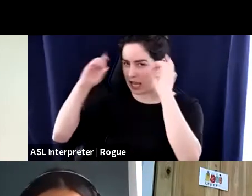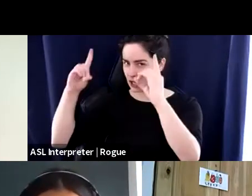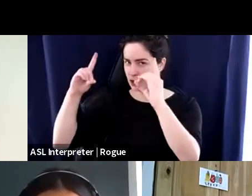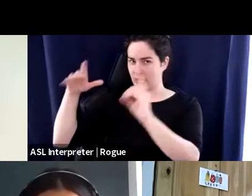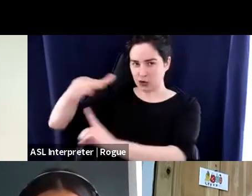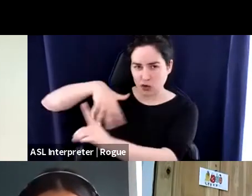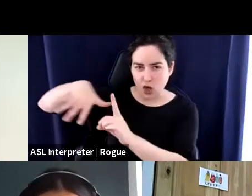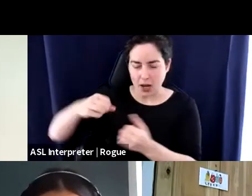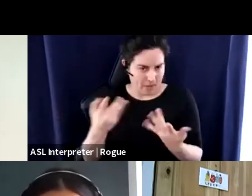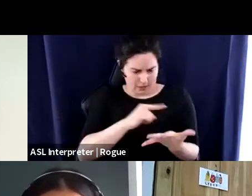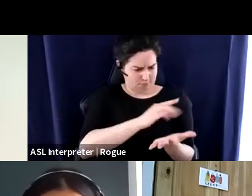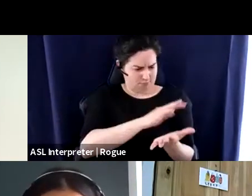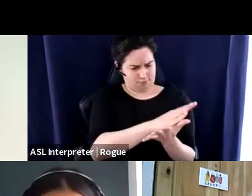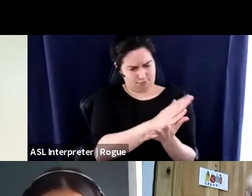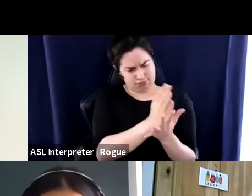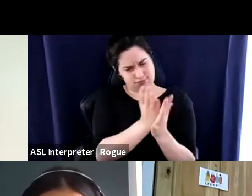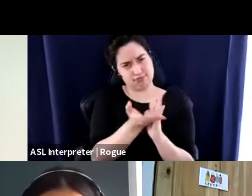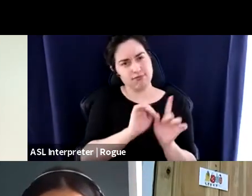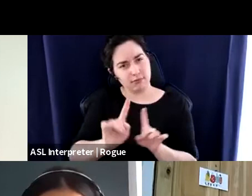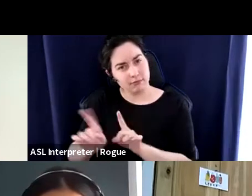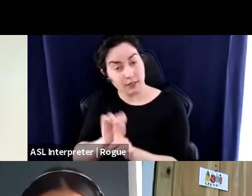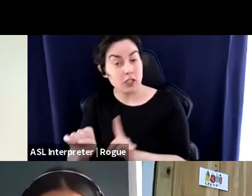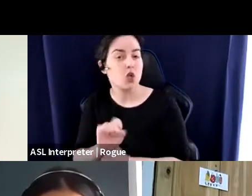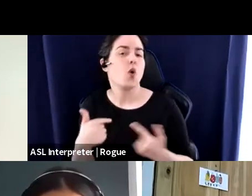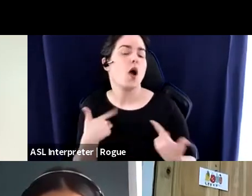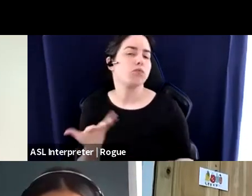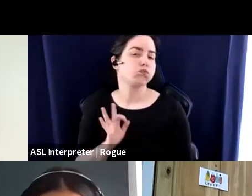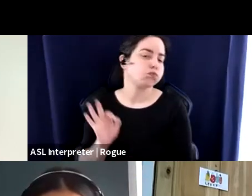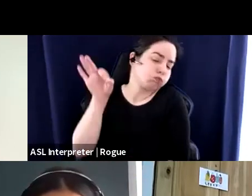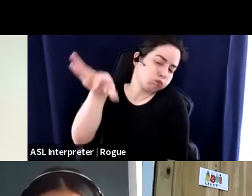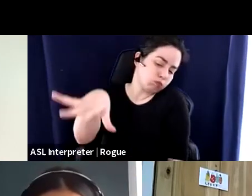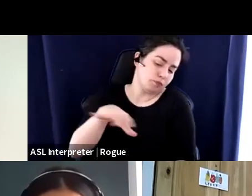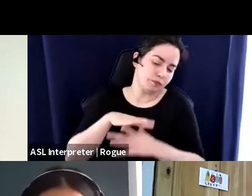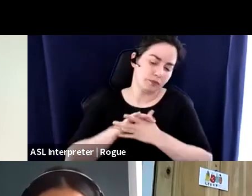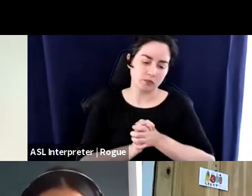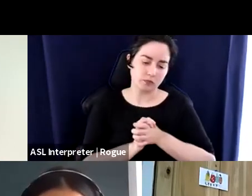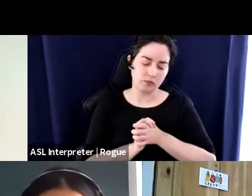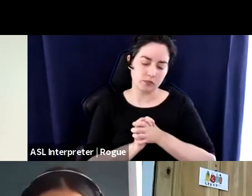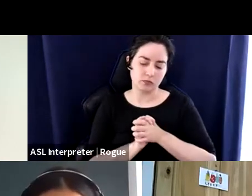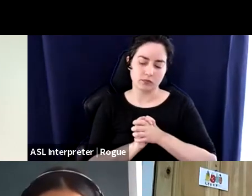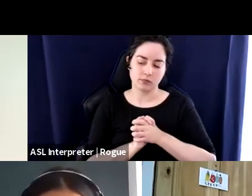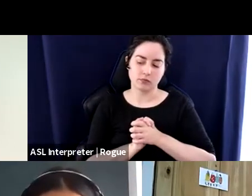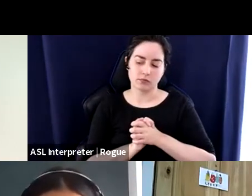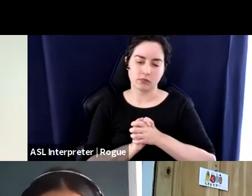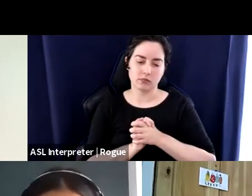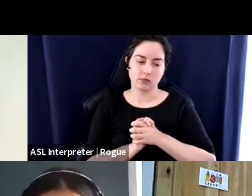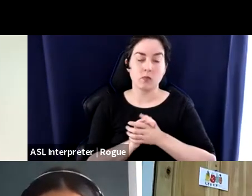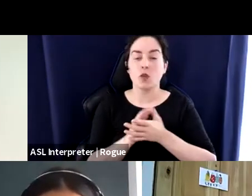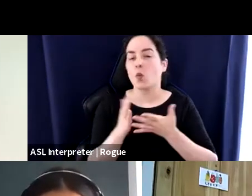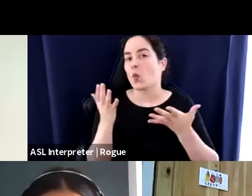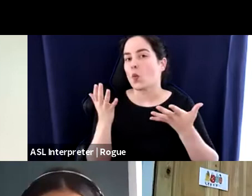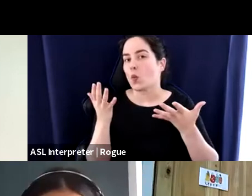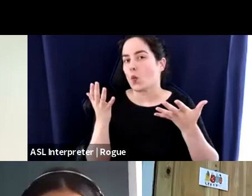you to reflect on what language is most constructive